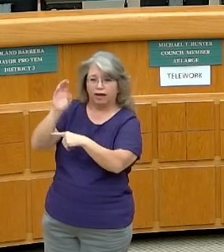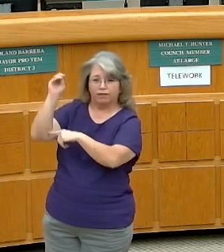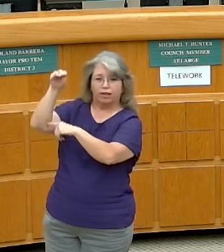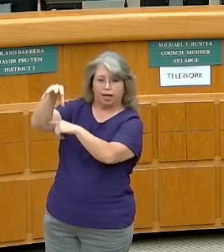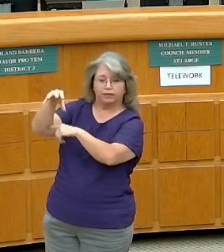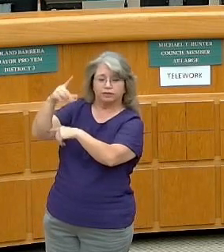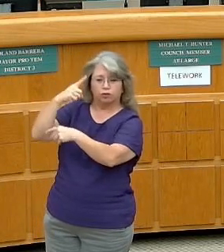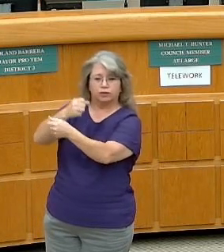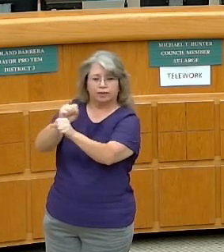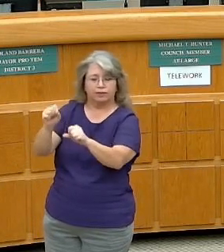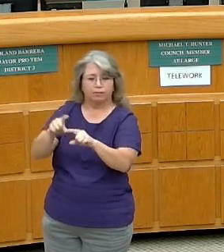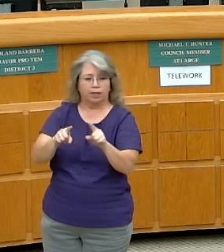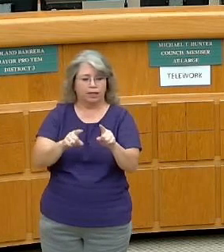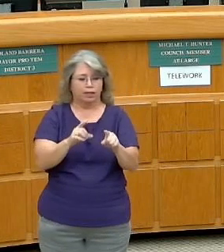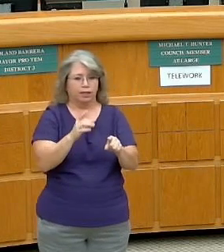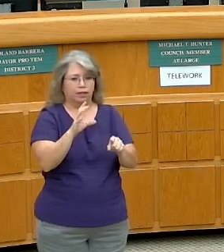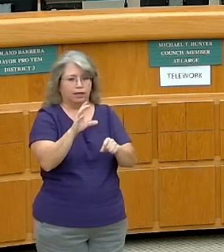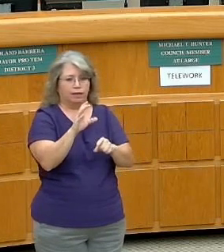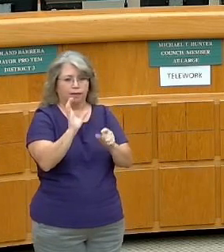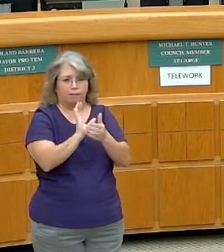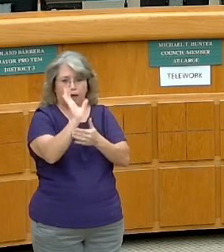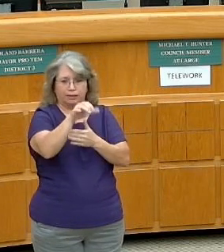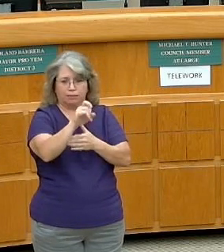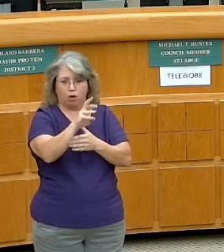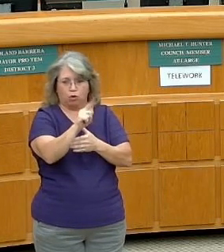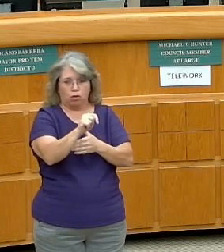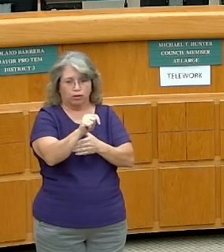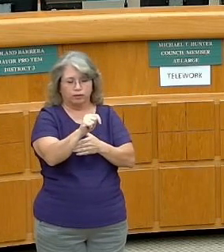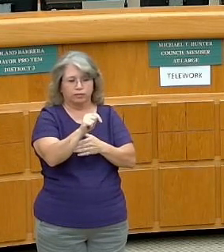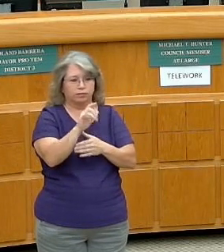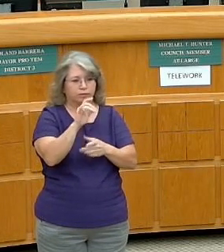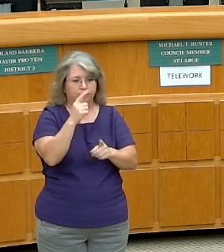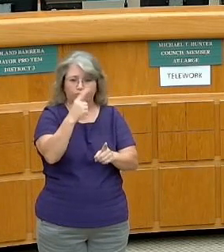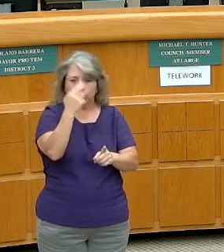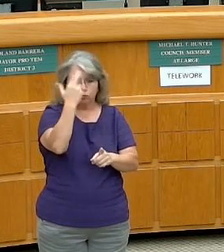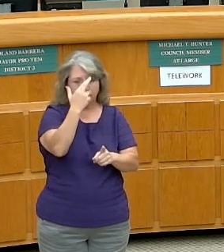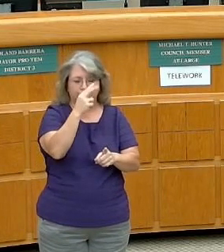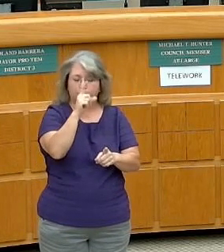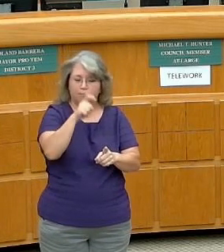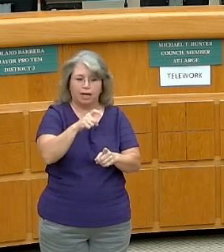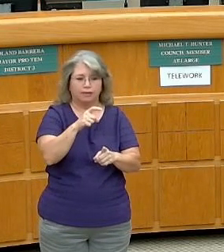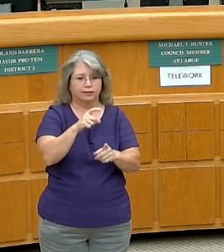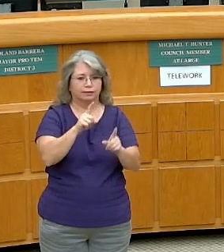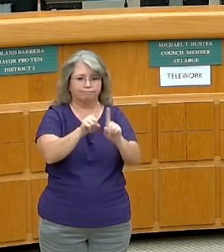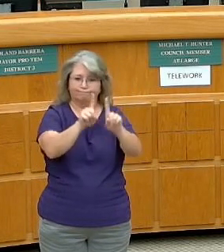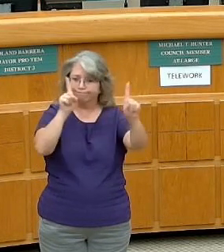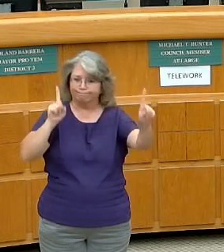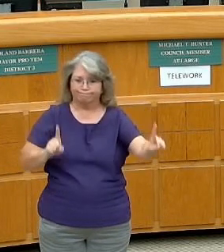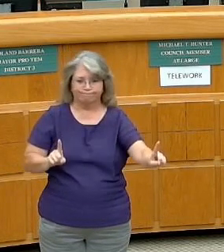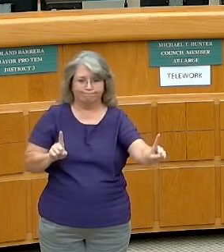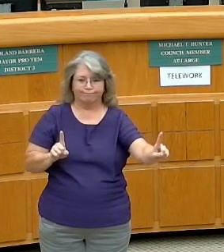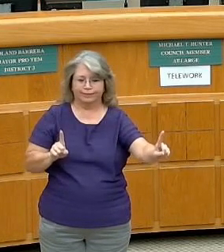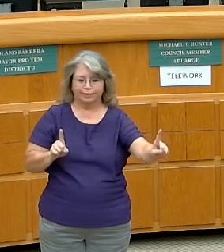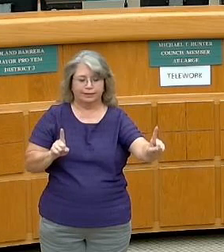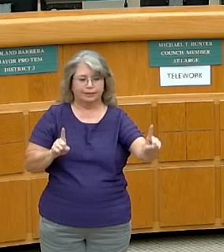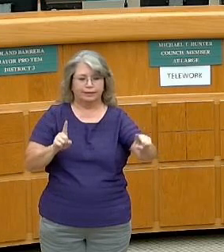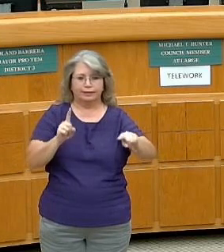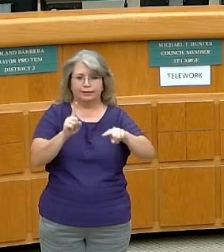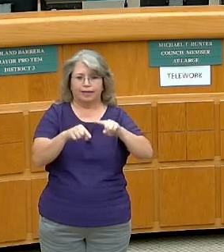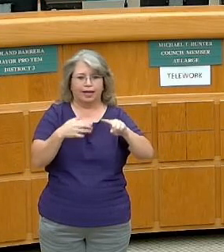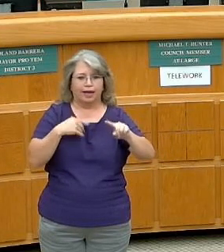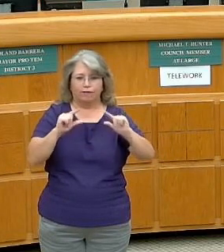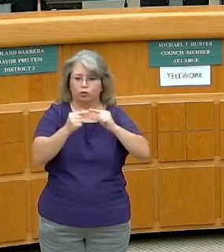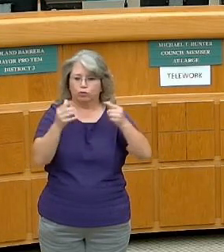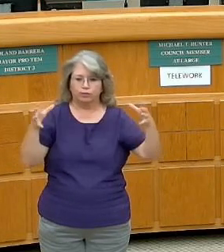a reason. We need to keep that social distancing on the courts, stay as far away as you can from the next person, and no group